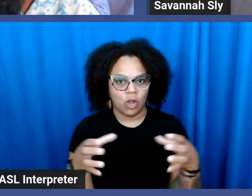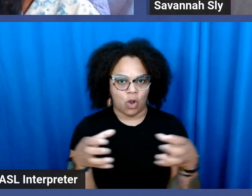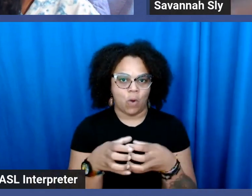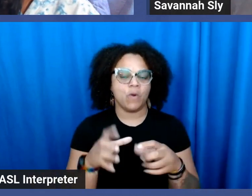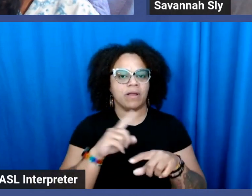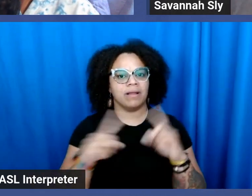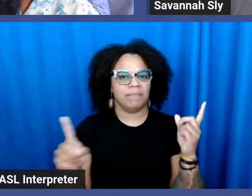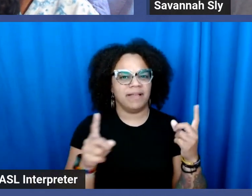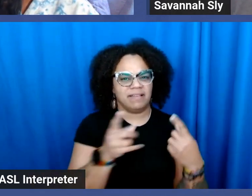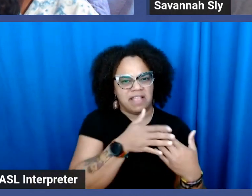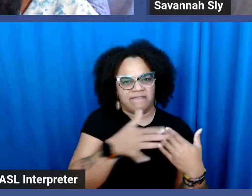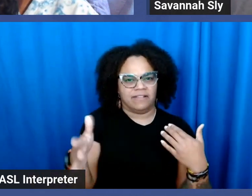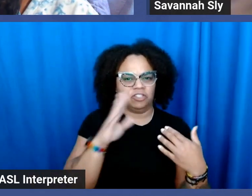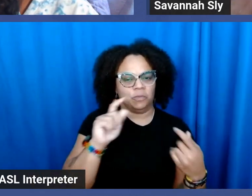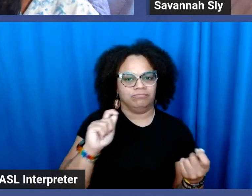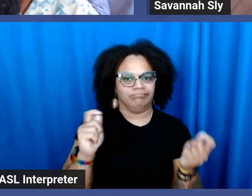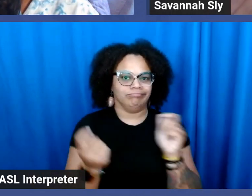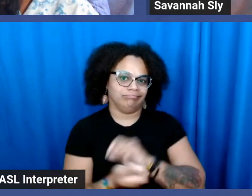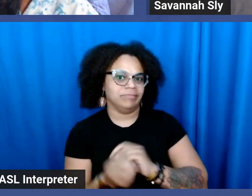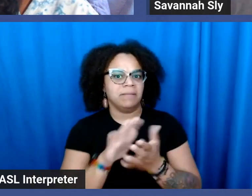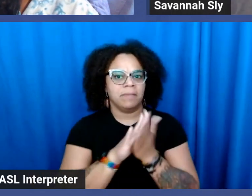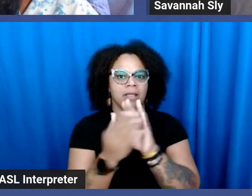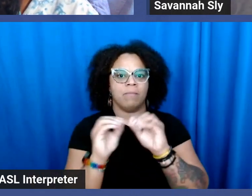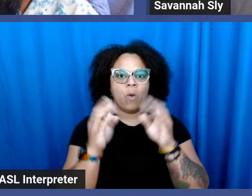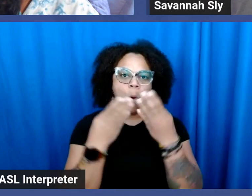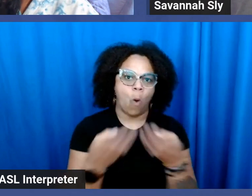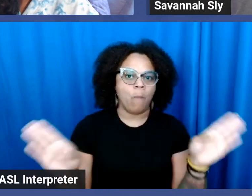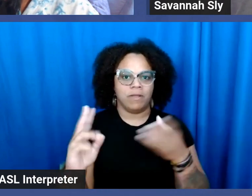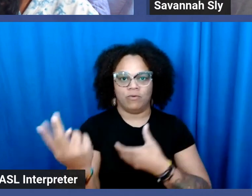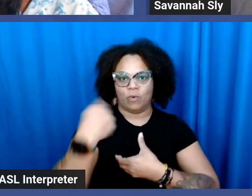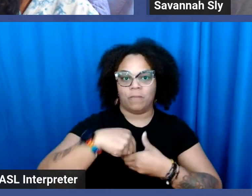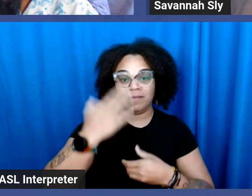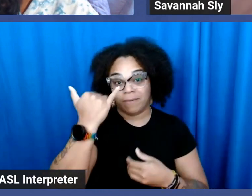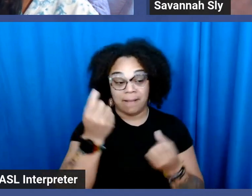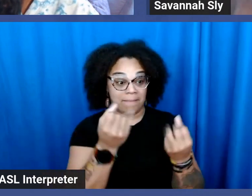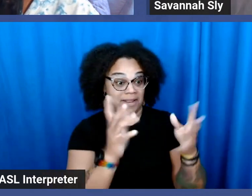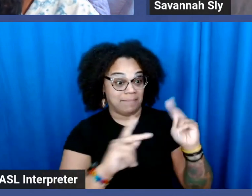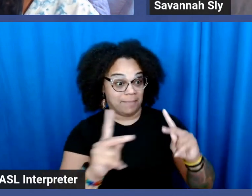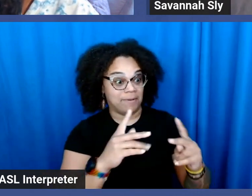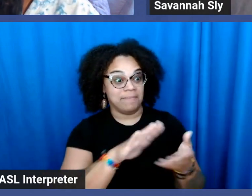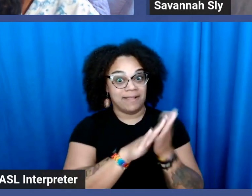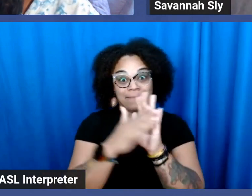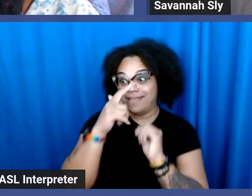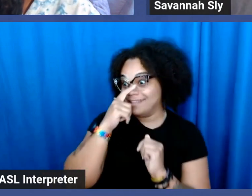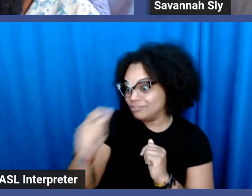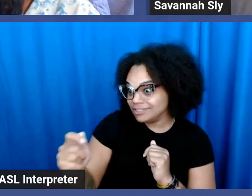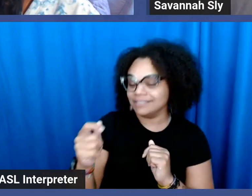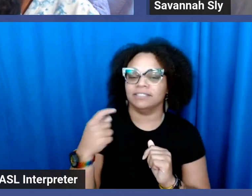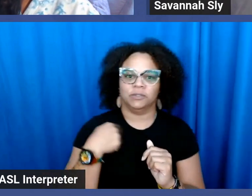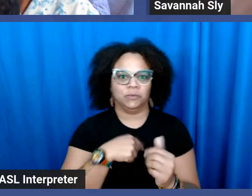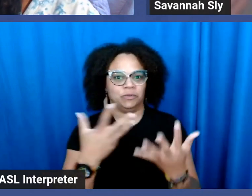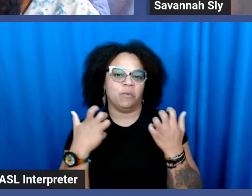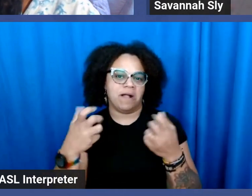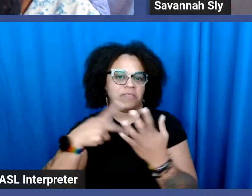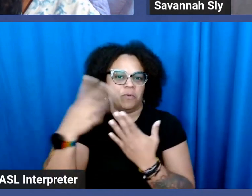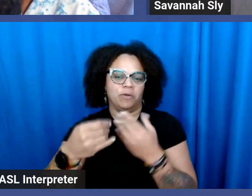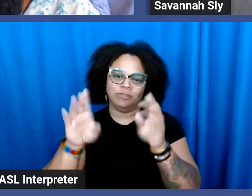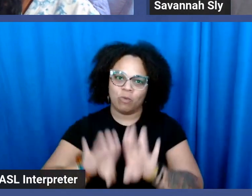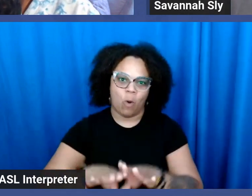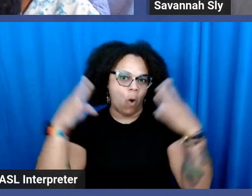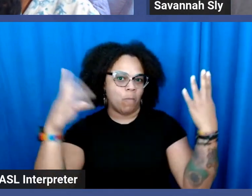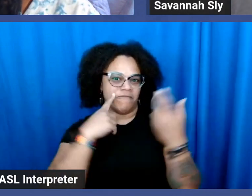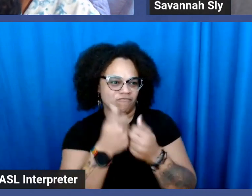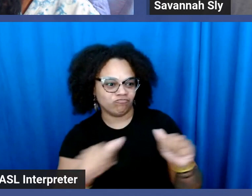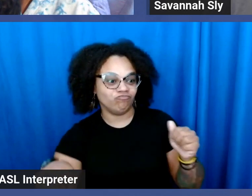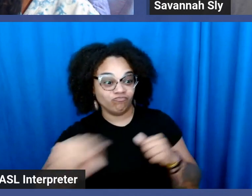into an open enrollment program because people have expressed interest and we want to make the program more accessible to everyone who's interested. So stay tuned. At the end